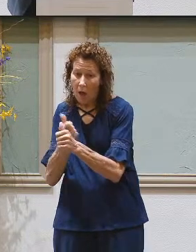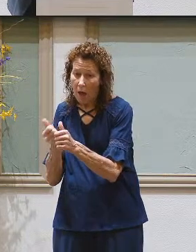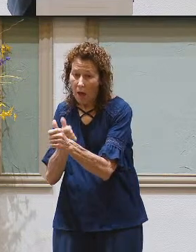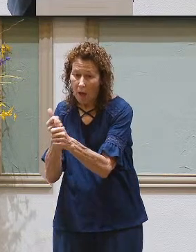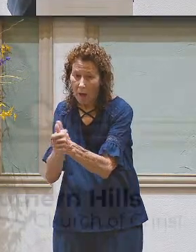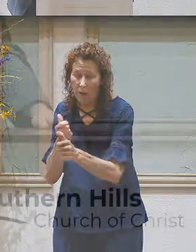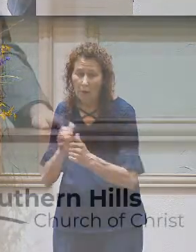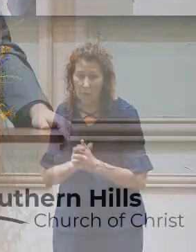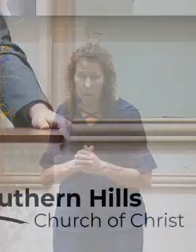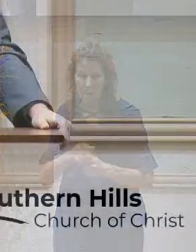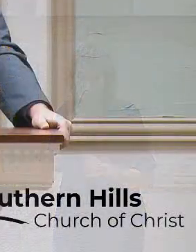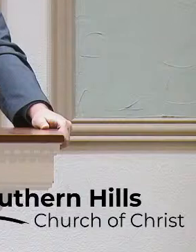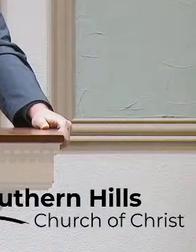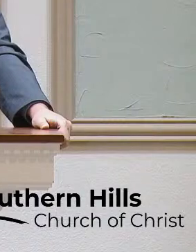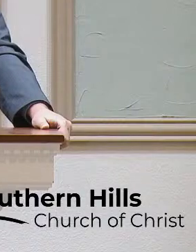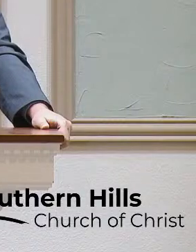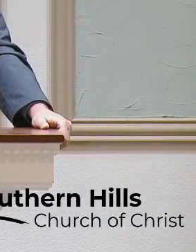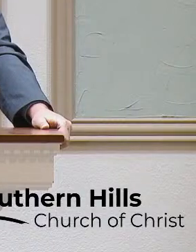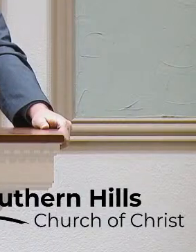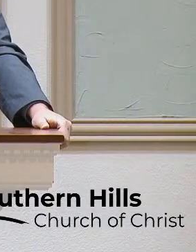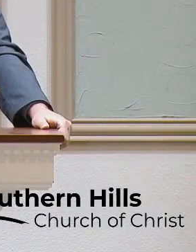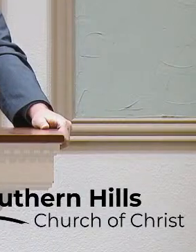by the Egyptian army.